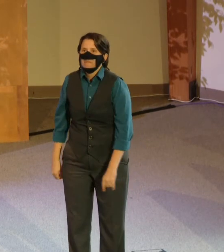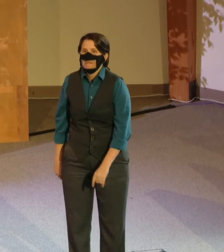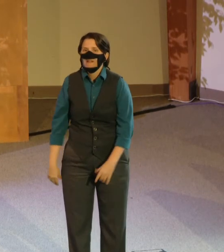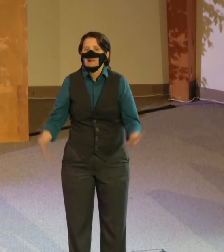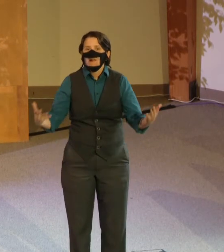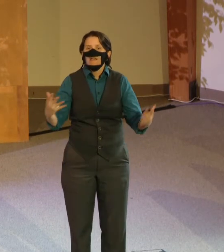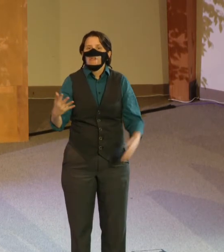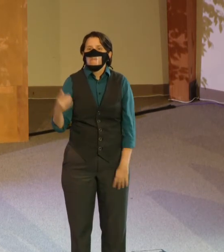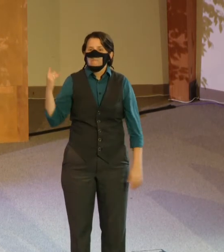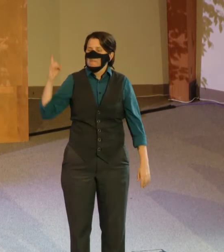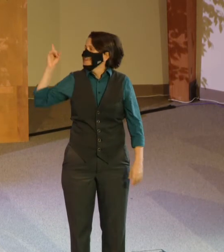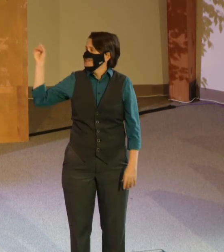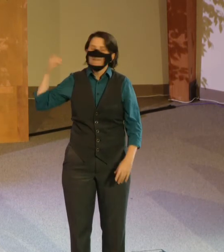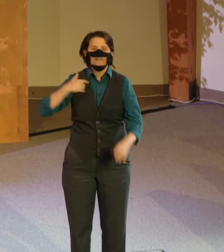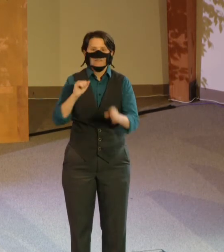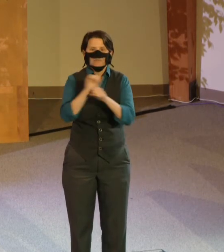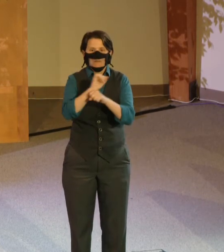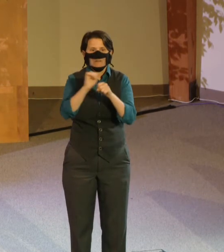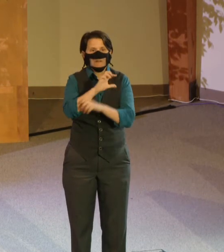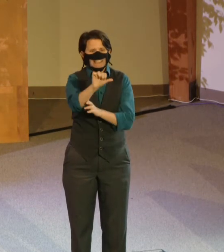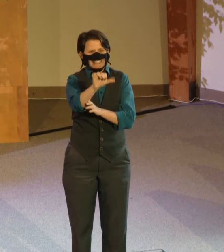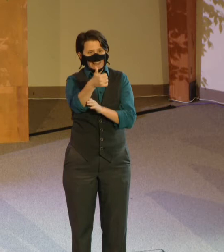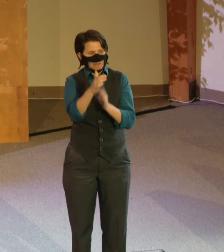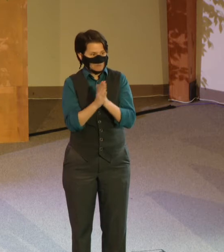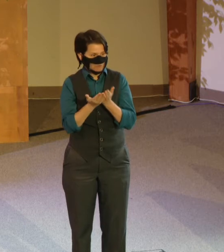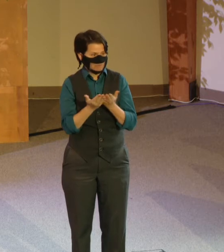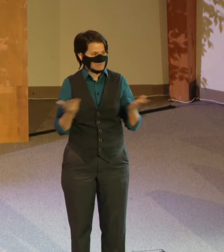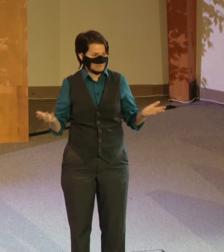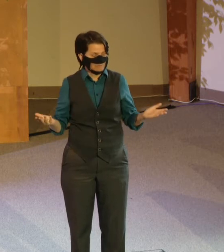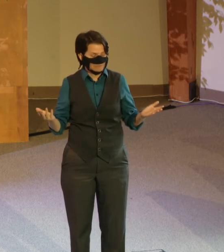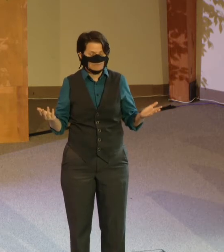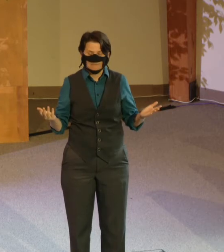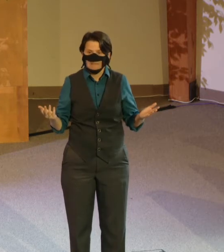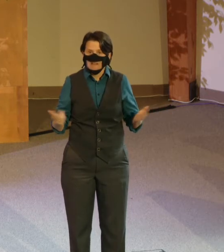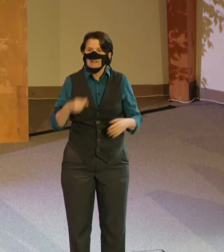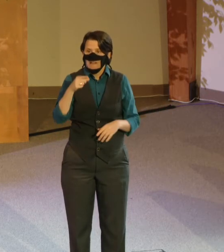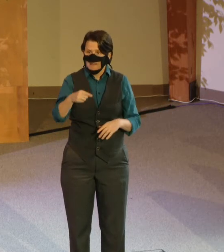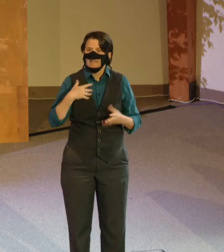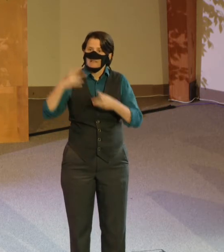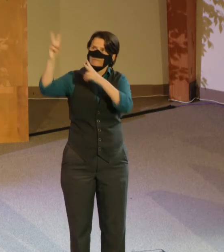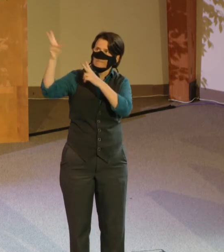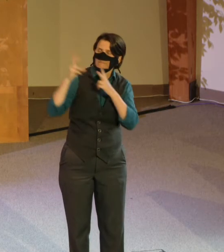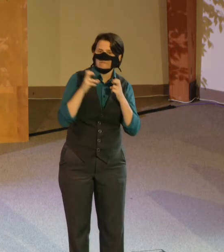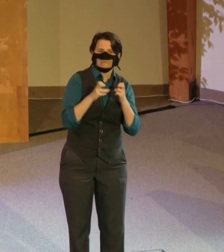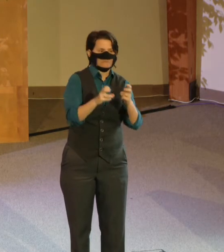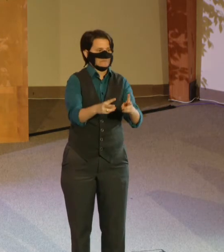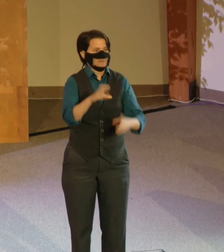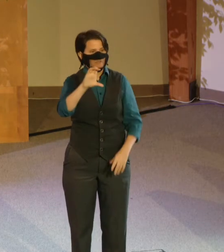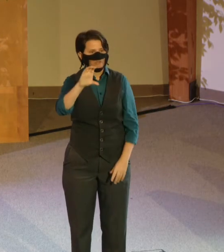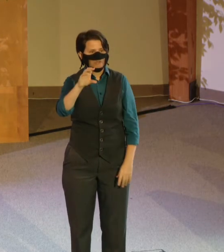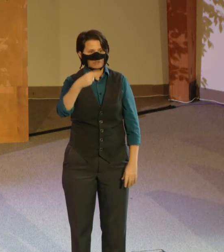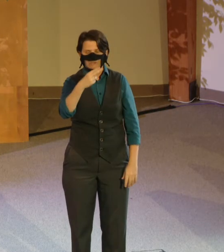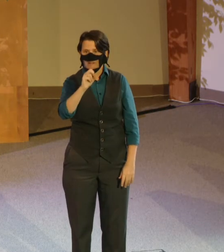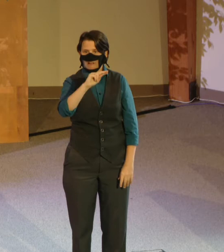He is working on his 10th book, my friends. His 10th book. He's a channeler. If you are impassioned about A Course